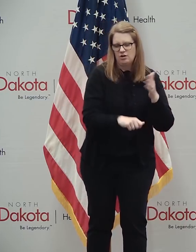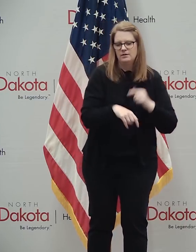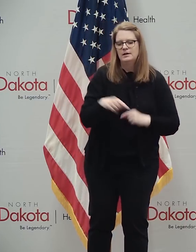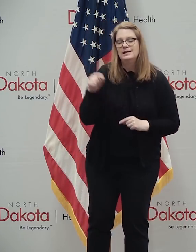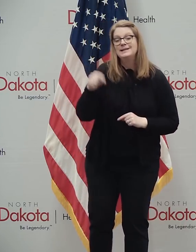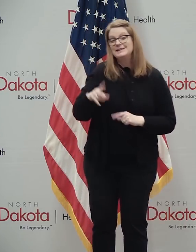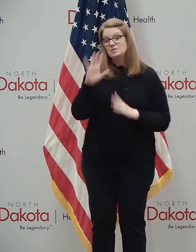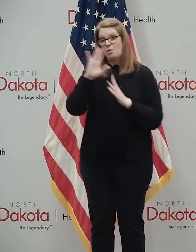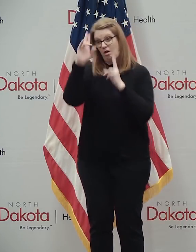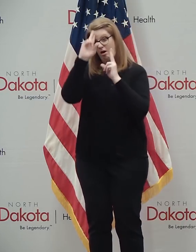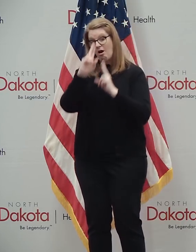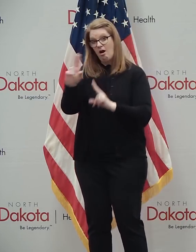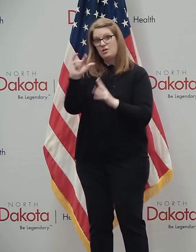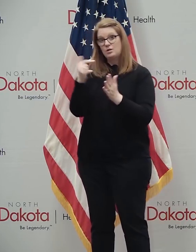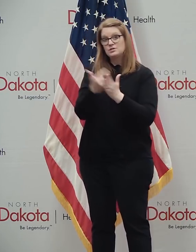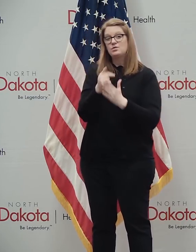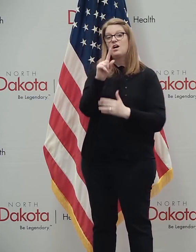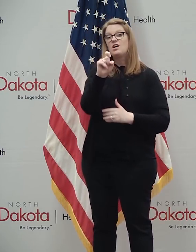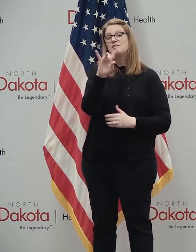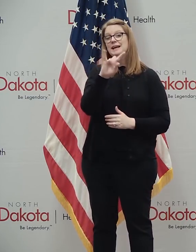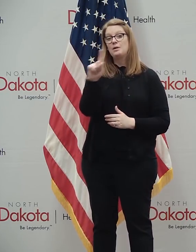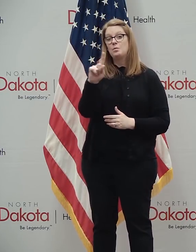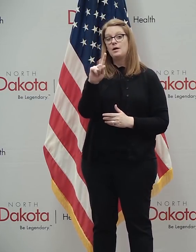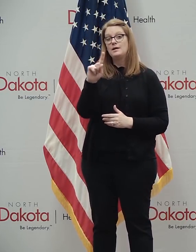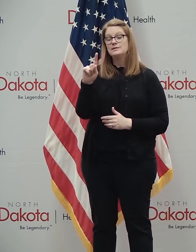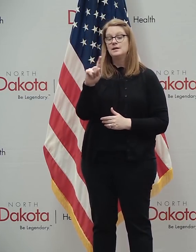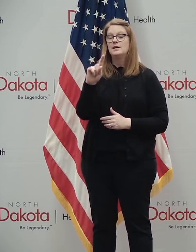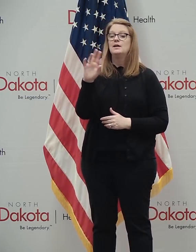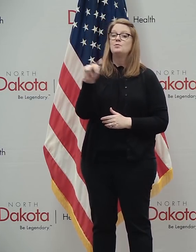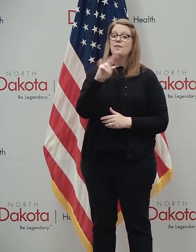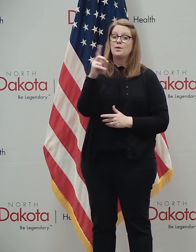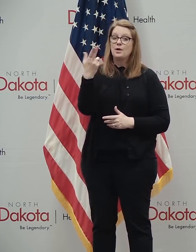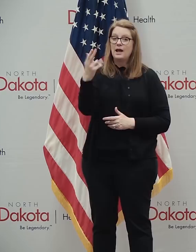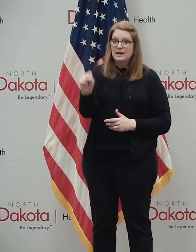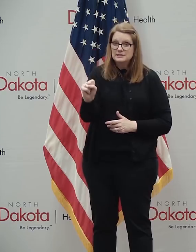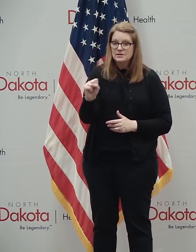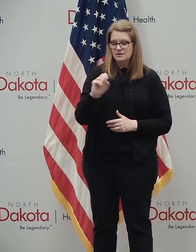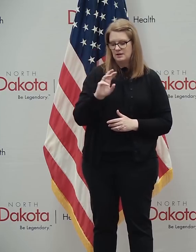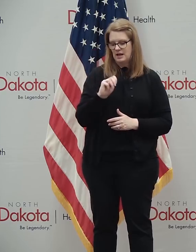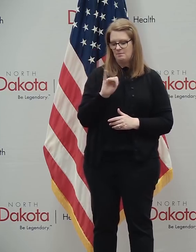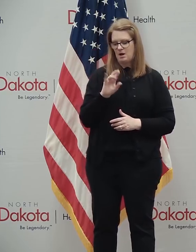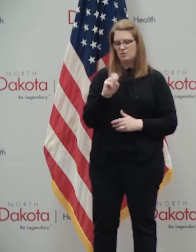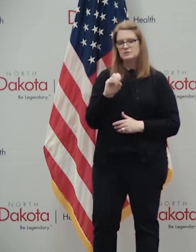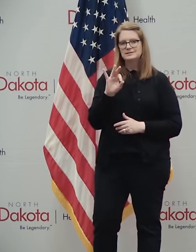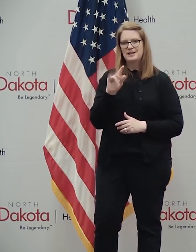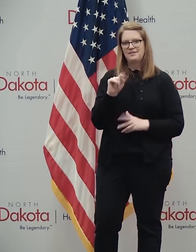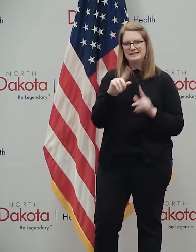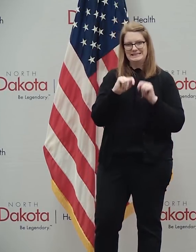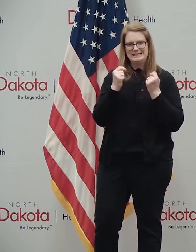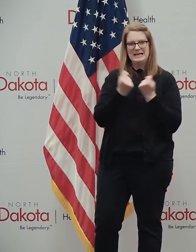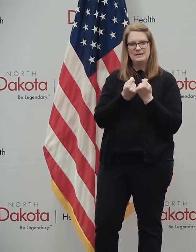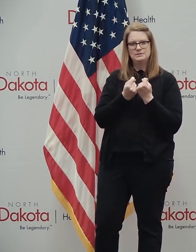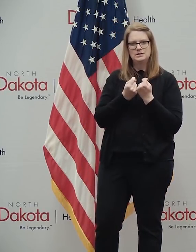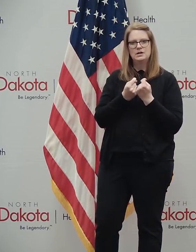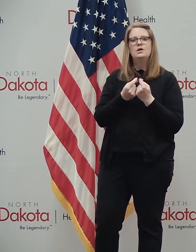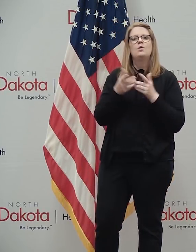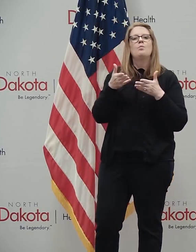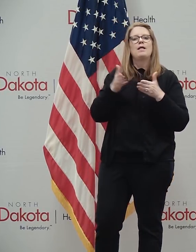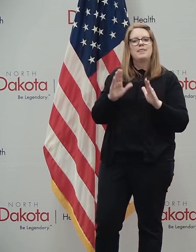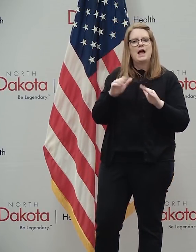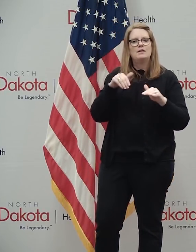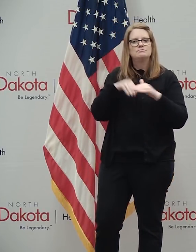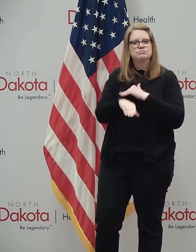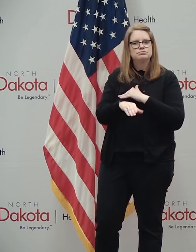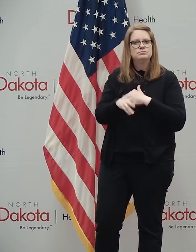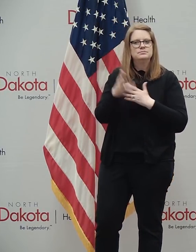honor graduates from 181 North Dakota high schools, and Microsoft Teams will enable guest speakers from across